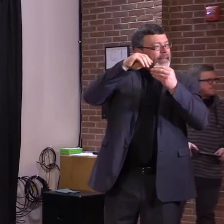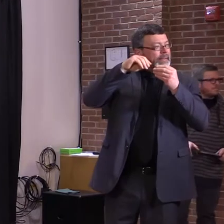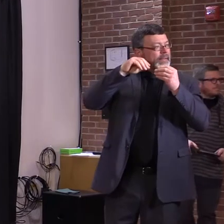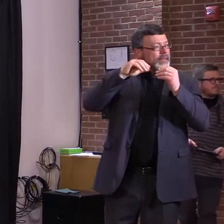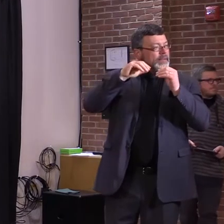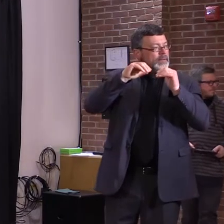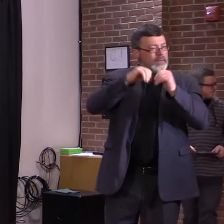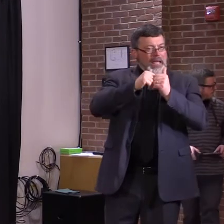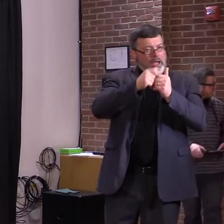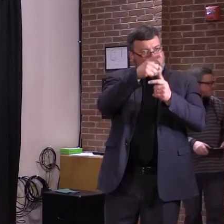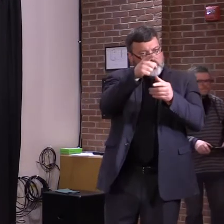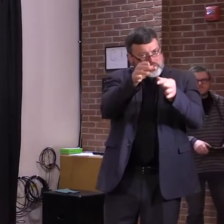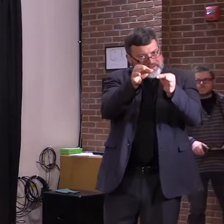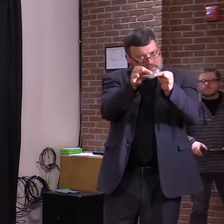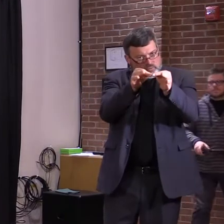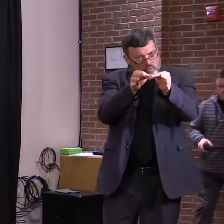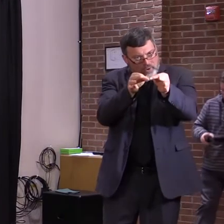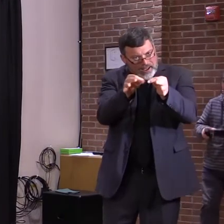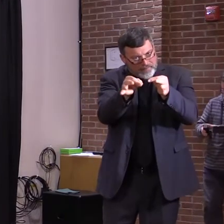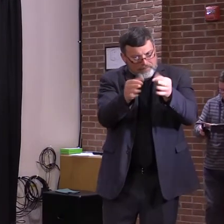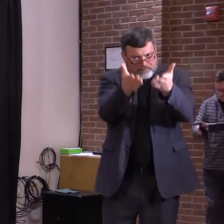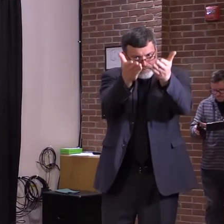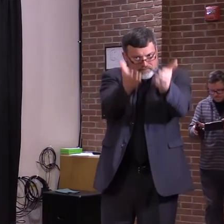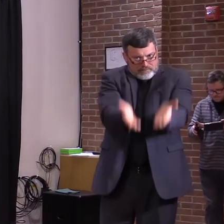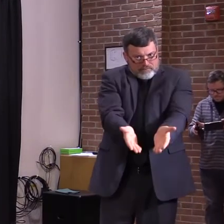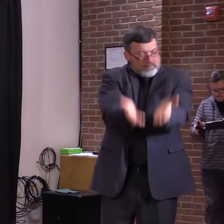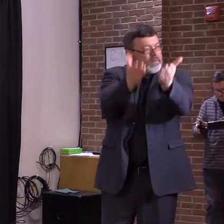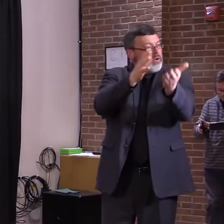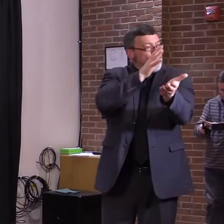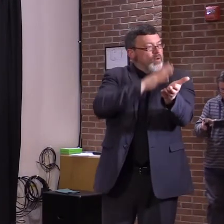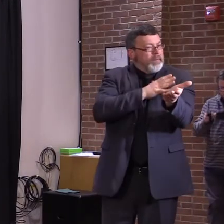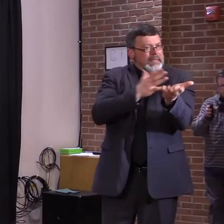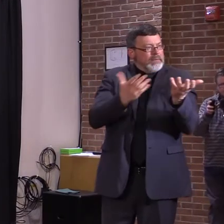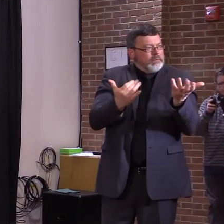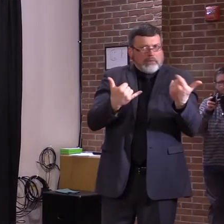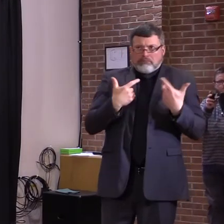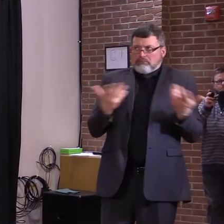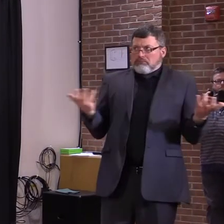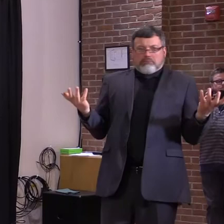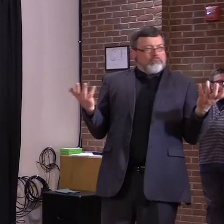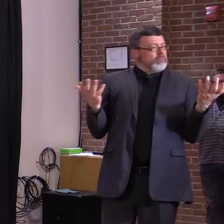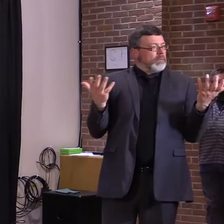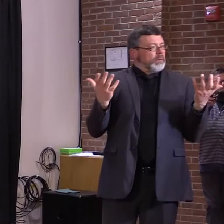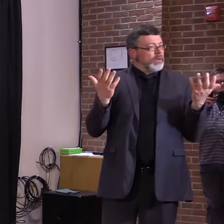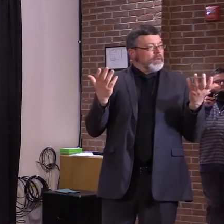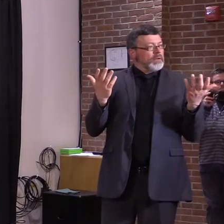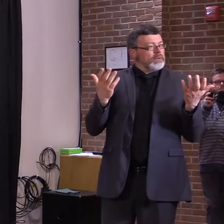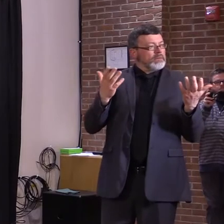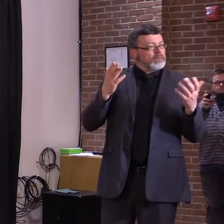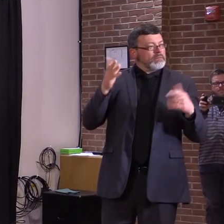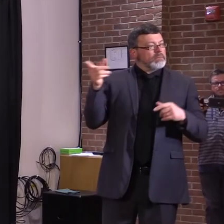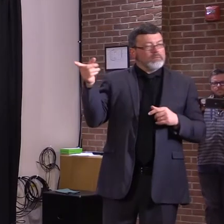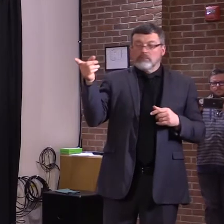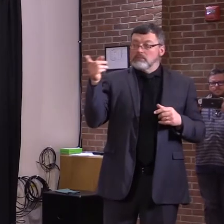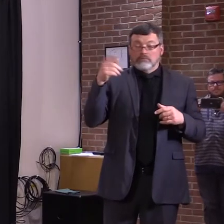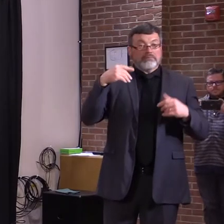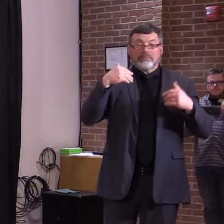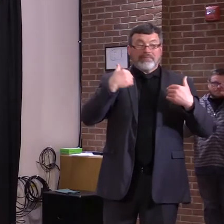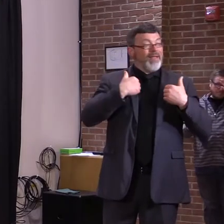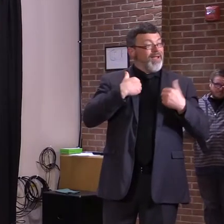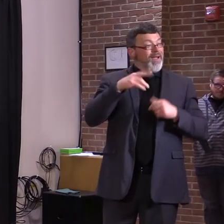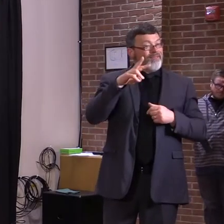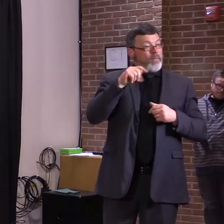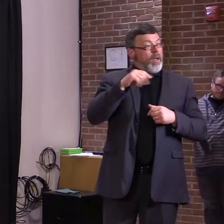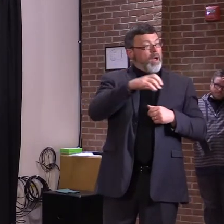what exactly a woman is. Well, I think anyone who's on the Vermont Commission on Women, I just